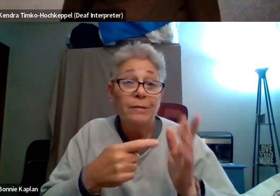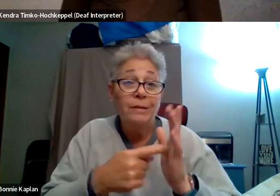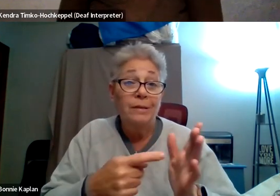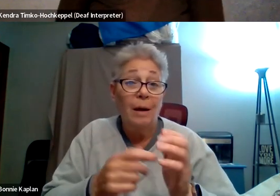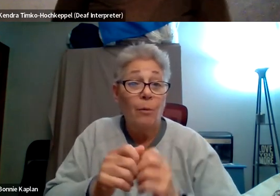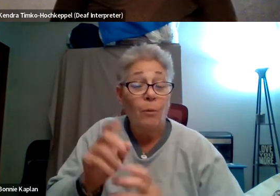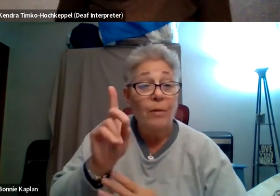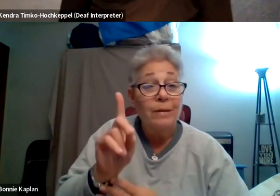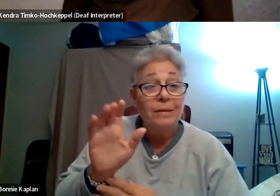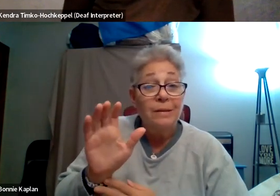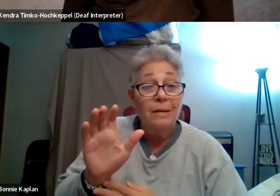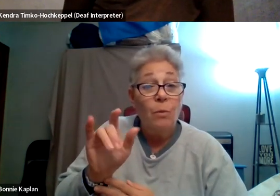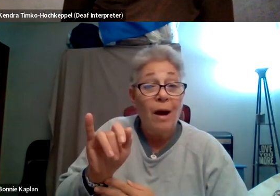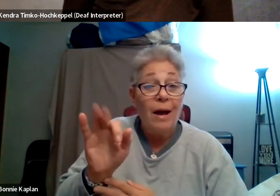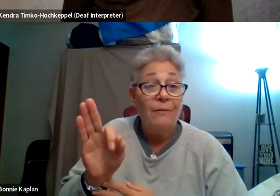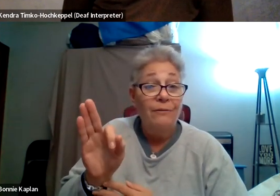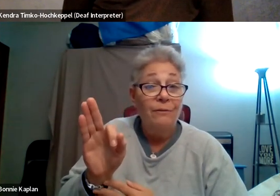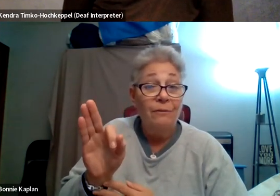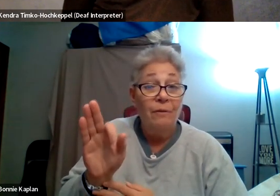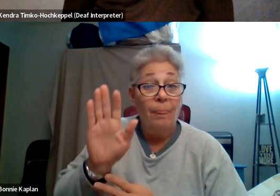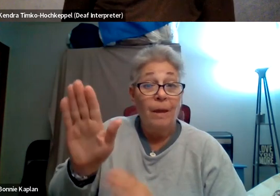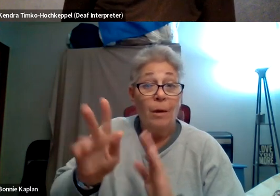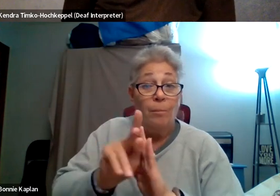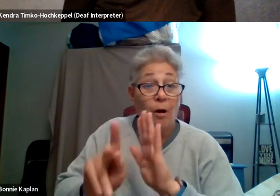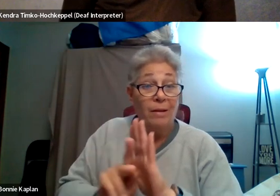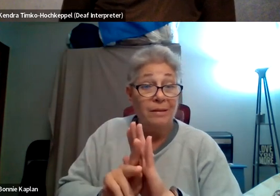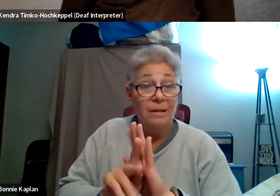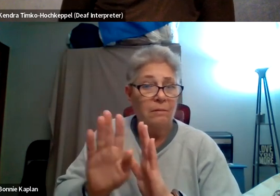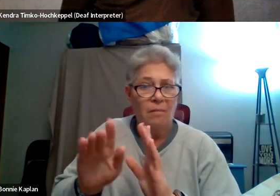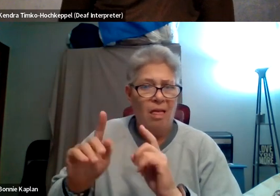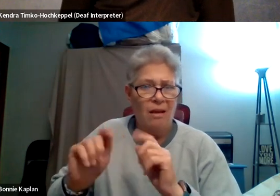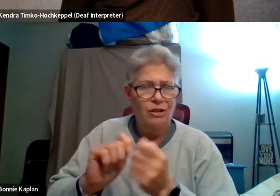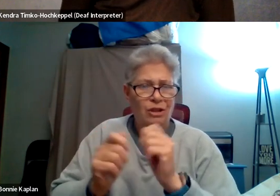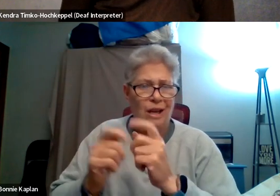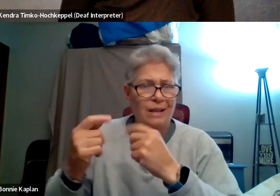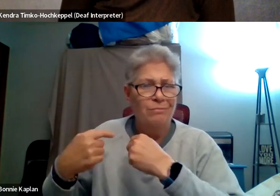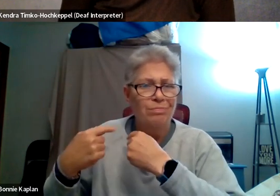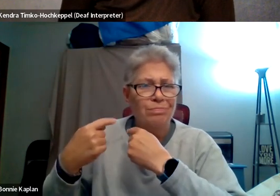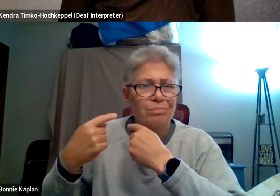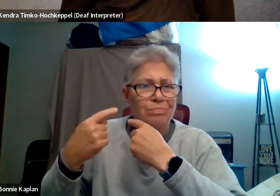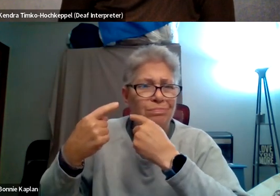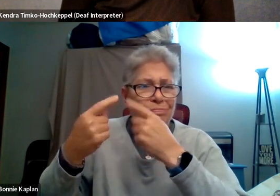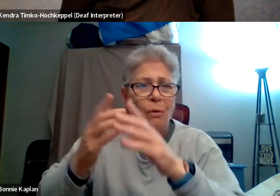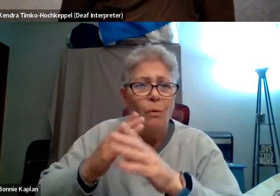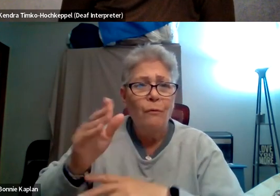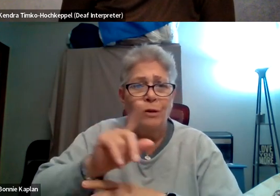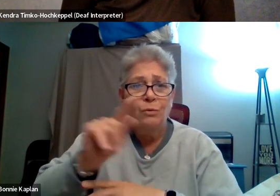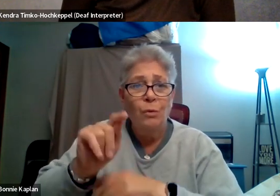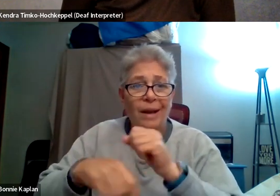So a perfect example is with TCYF and their policy. They haven't changed their policy in ages.